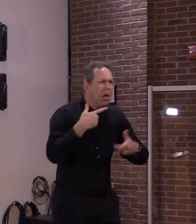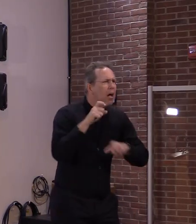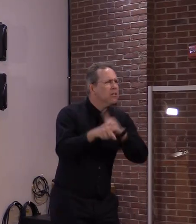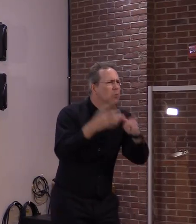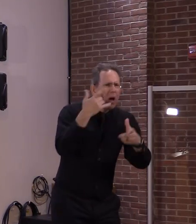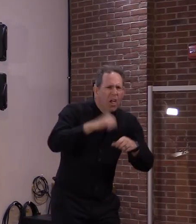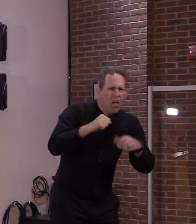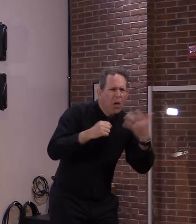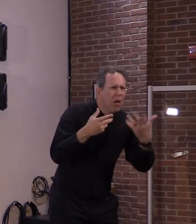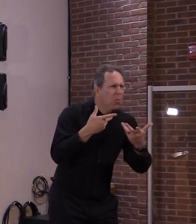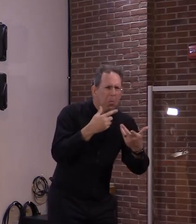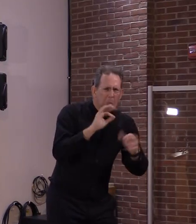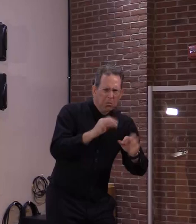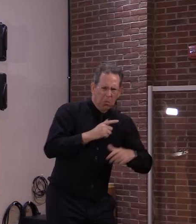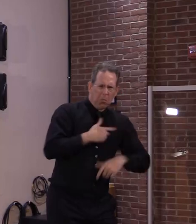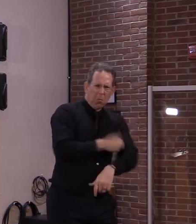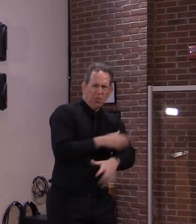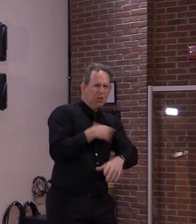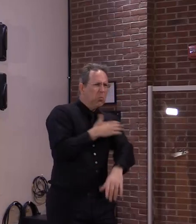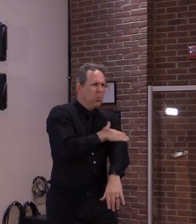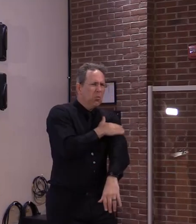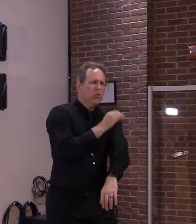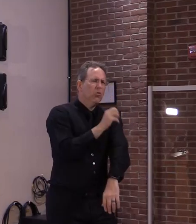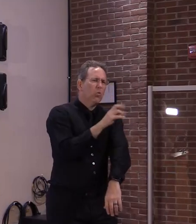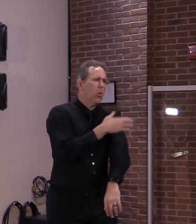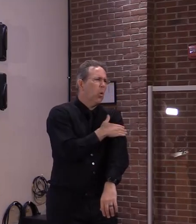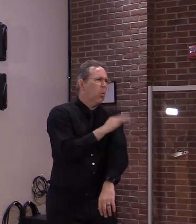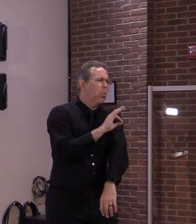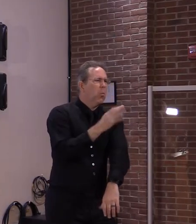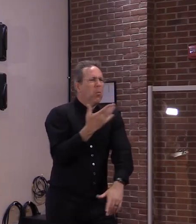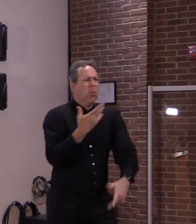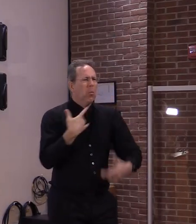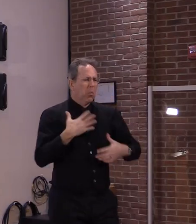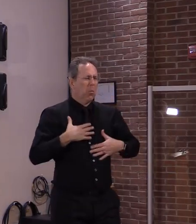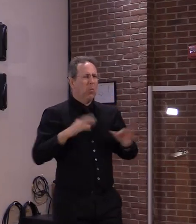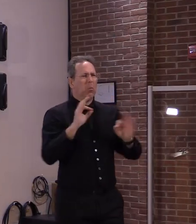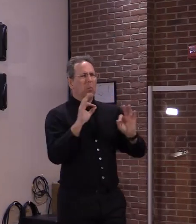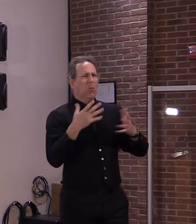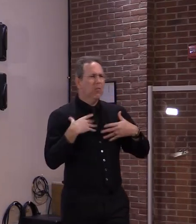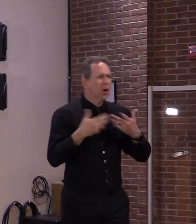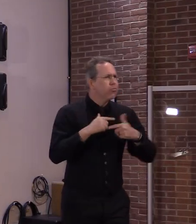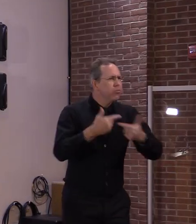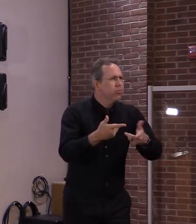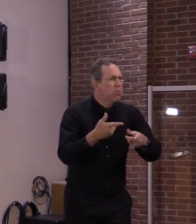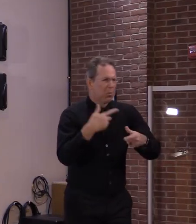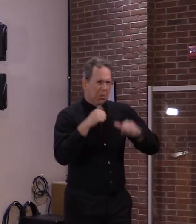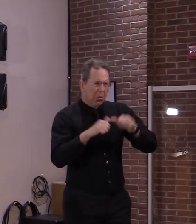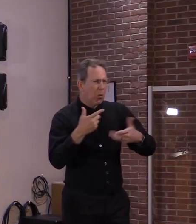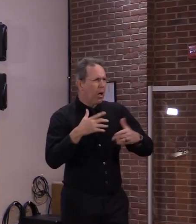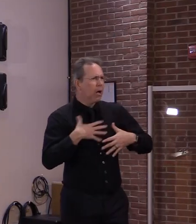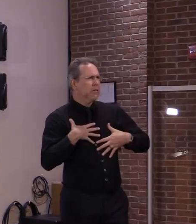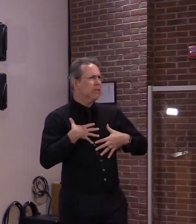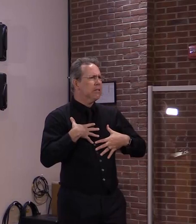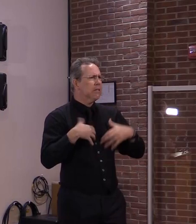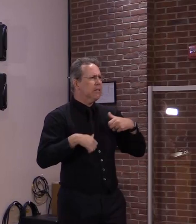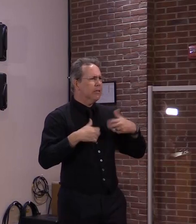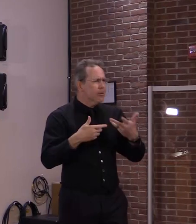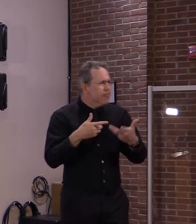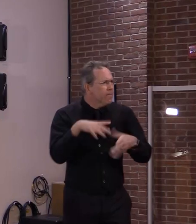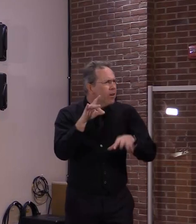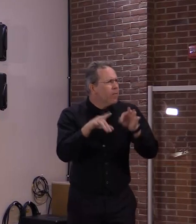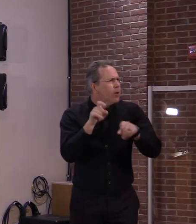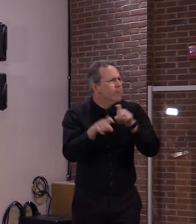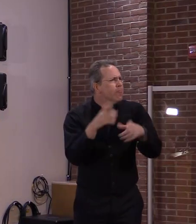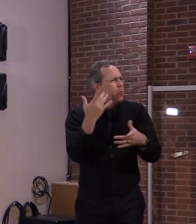are preventing someone from fully embracing vaccination, just to hear that out and allow a conversation about